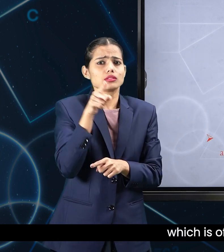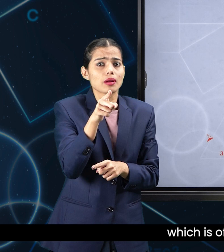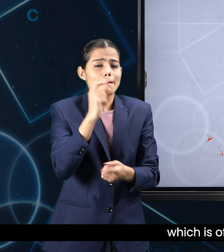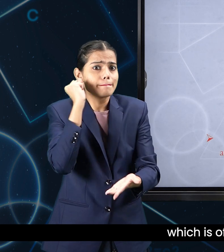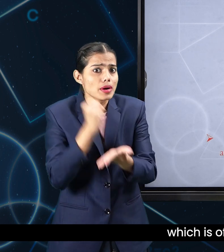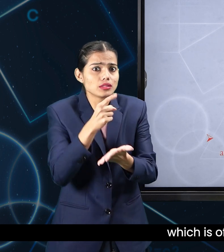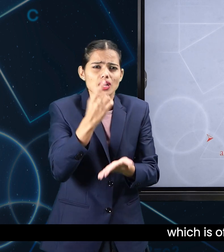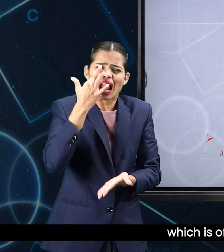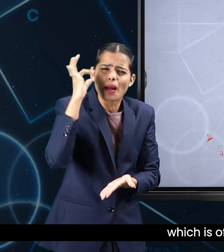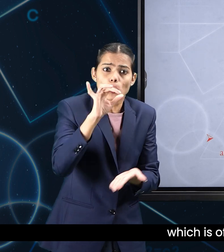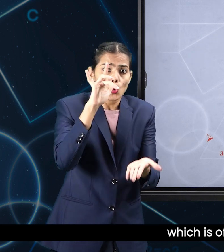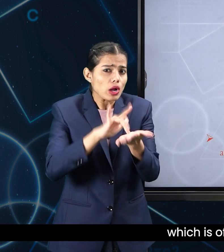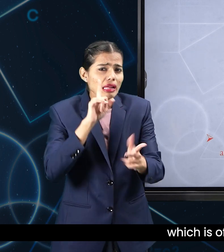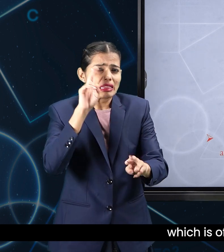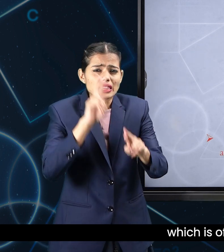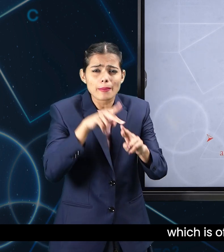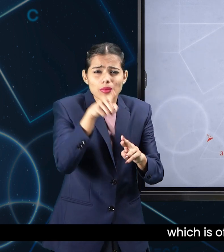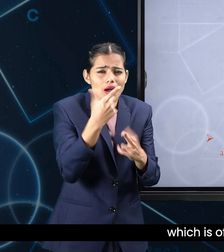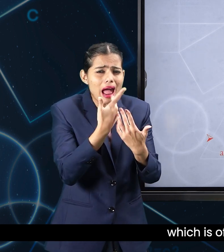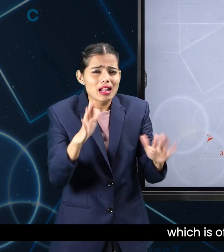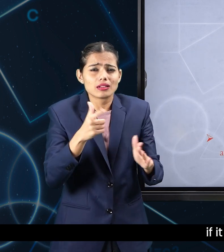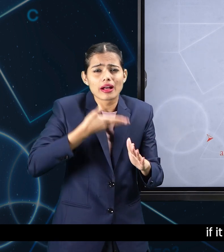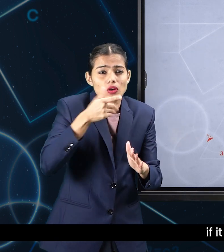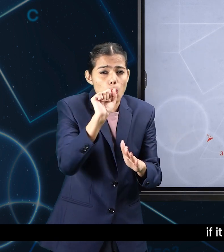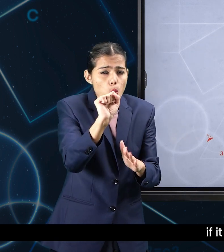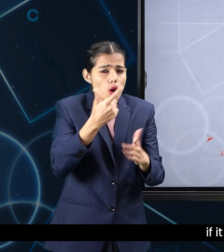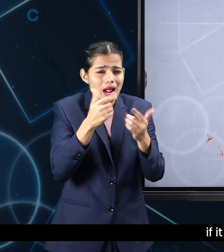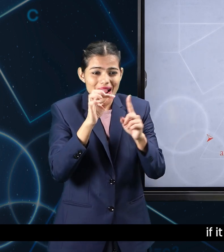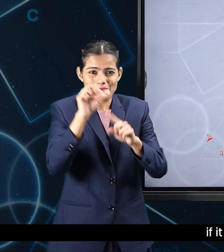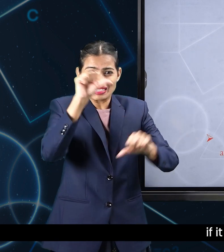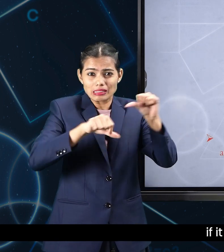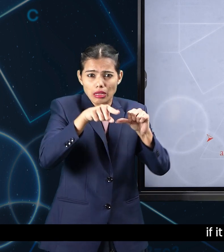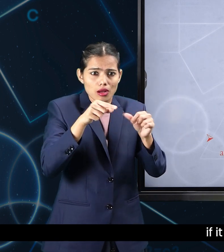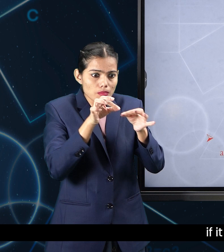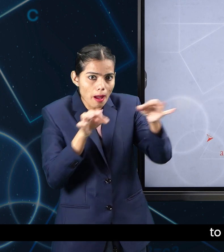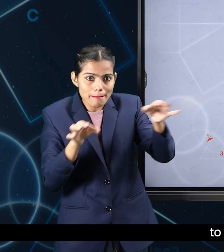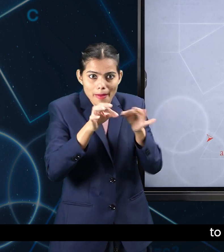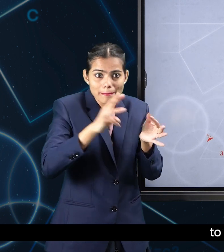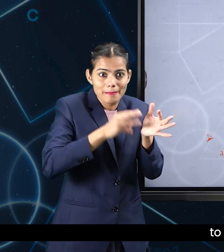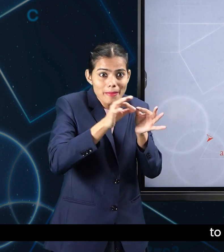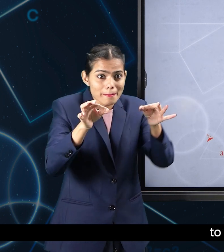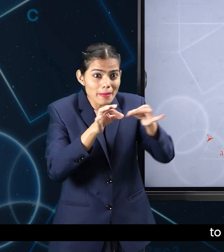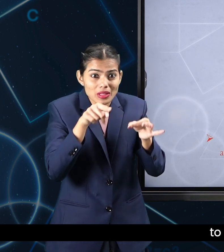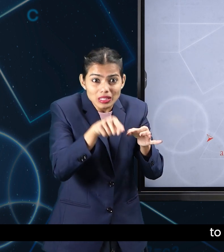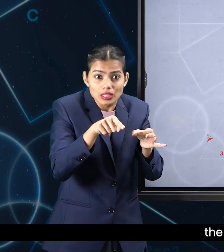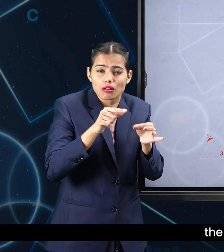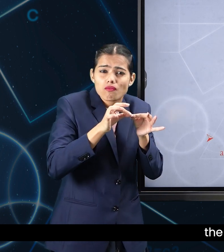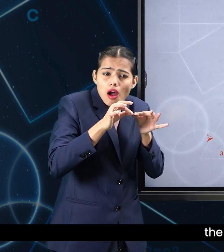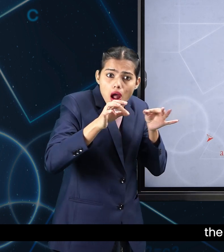is of utmost importance where if it is beyond our reach to physically measure the distance